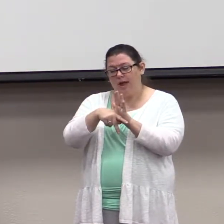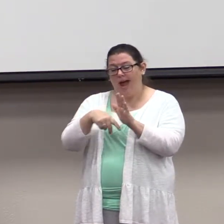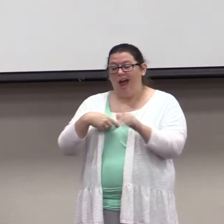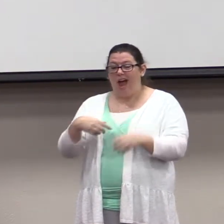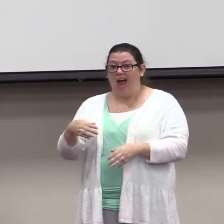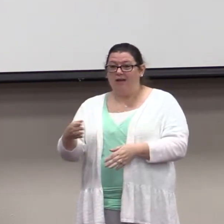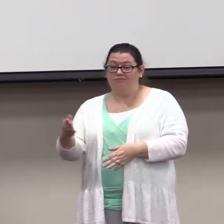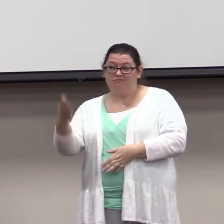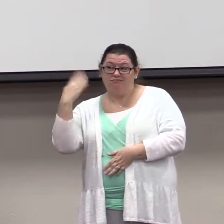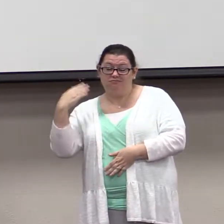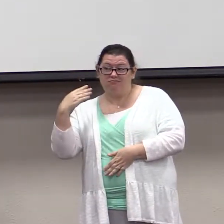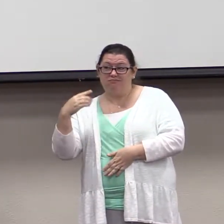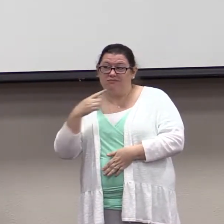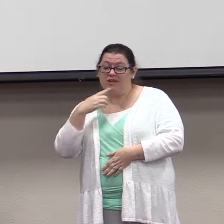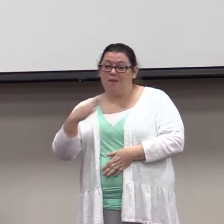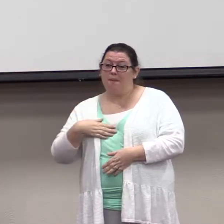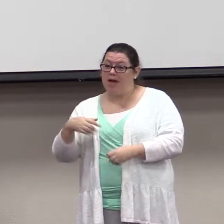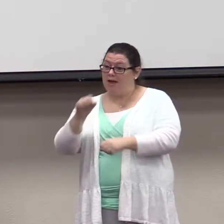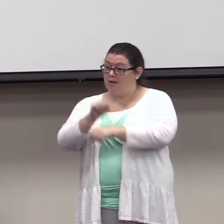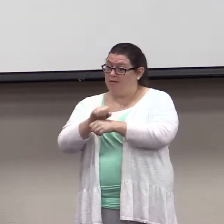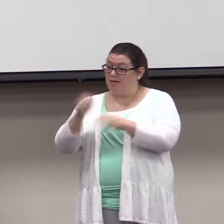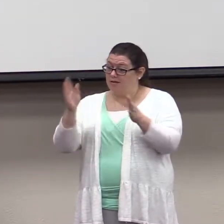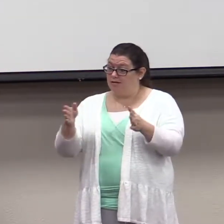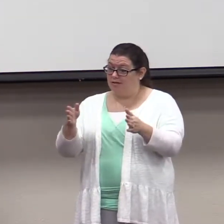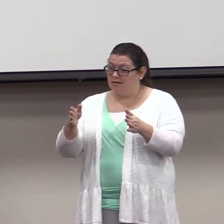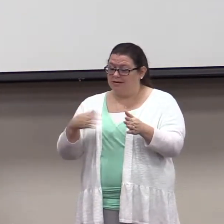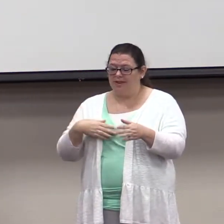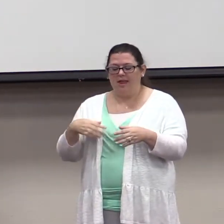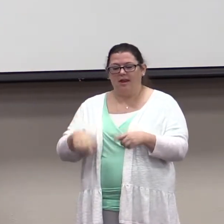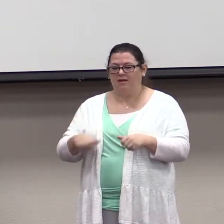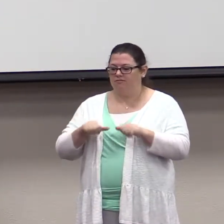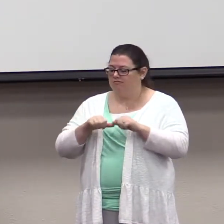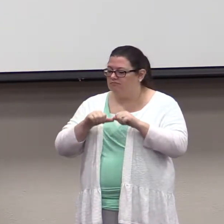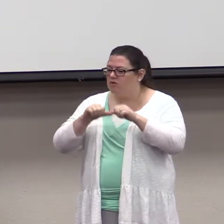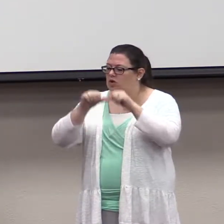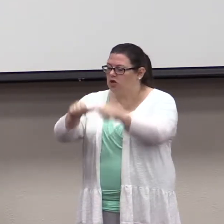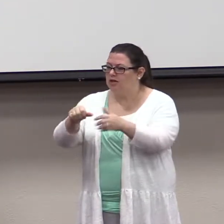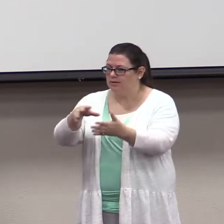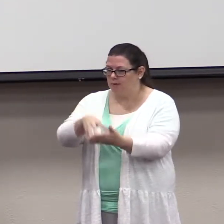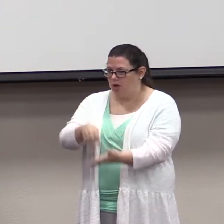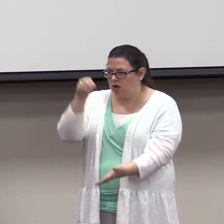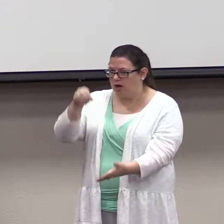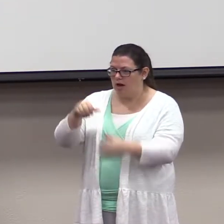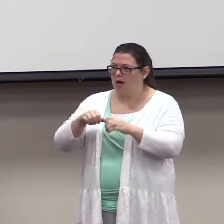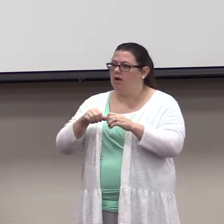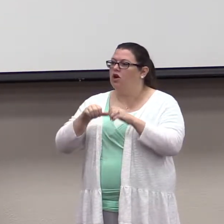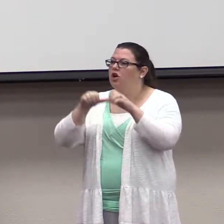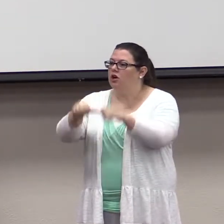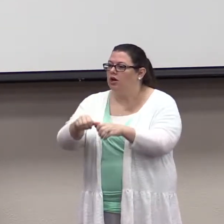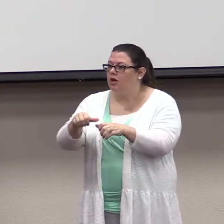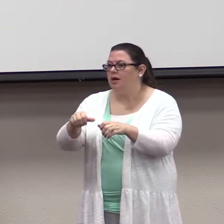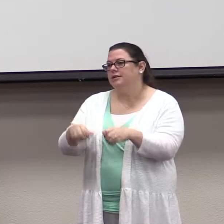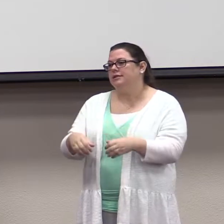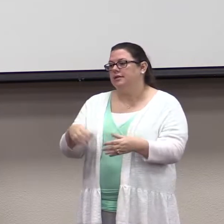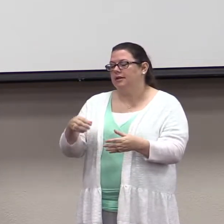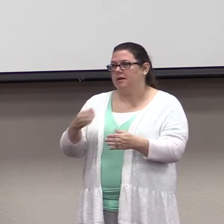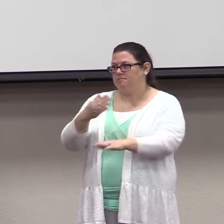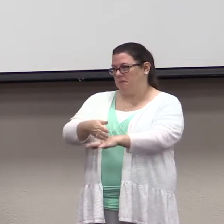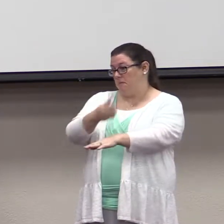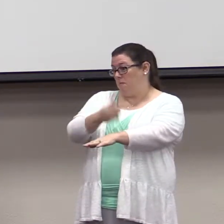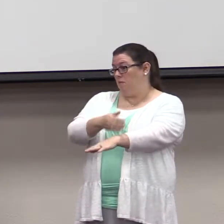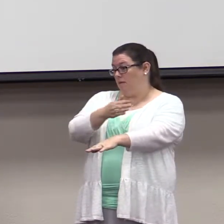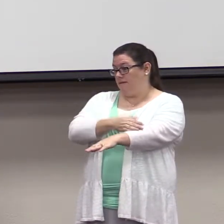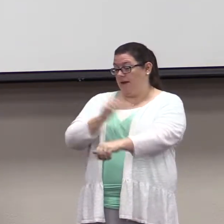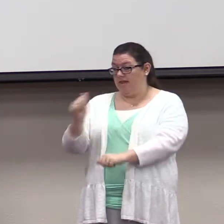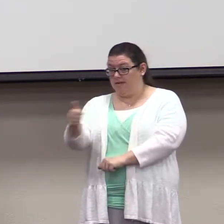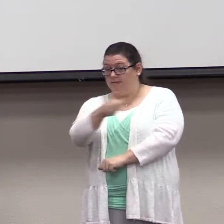should constantly be learning and constantly be improving themselves by watching other people. In both the